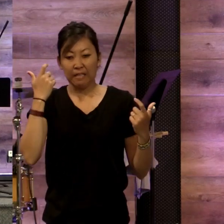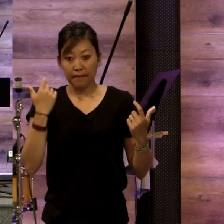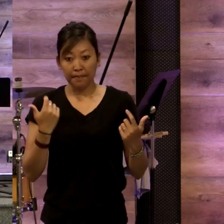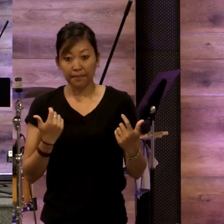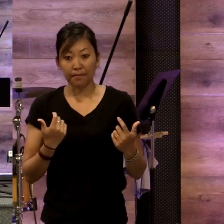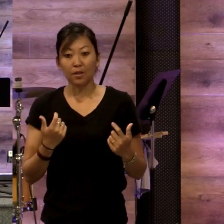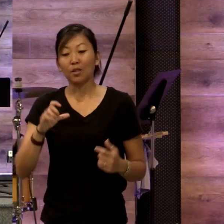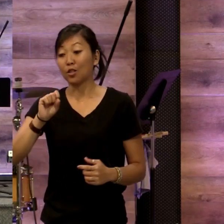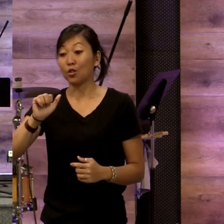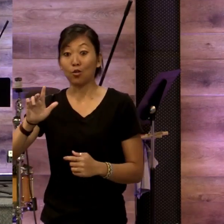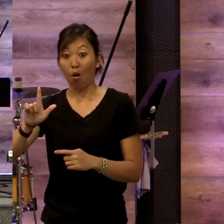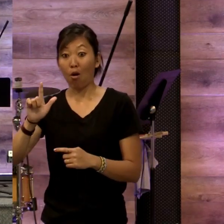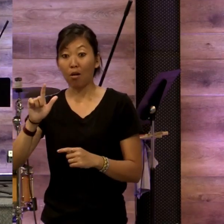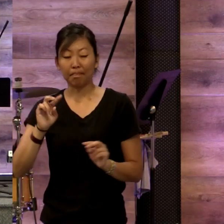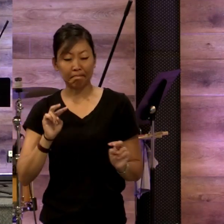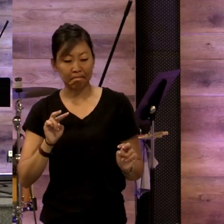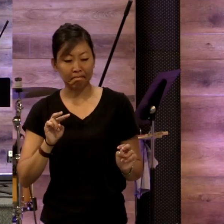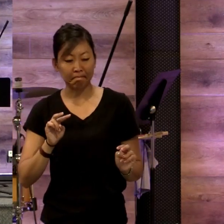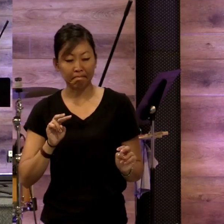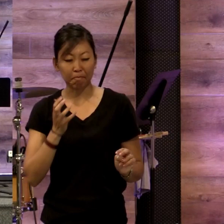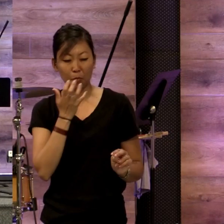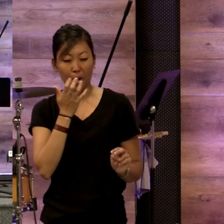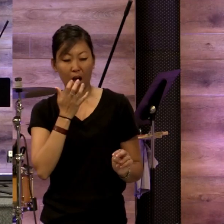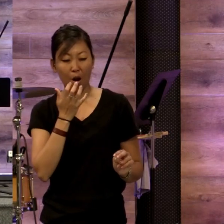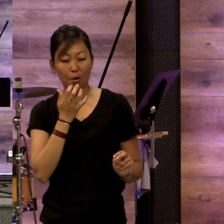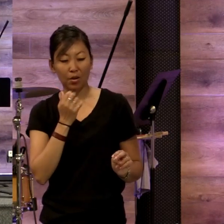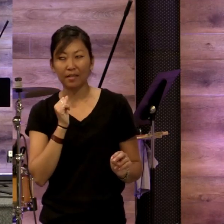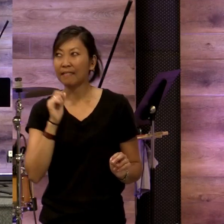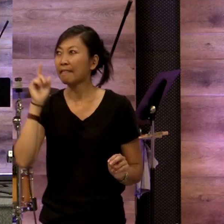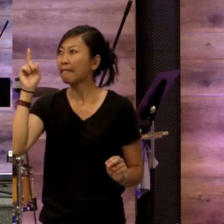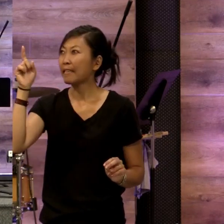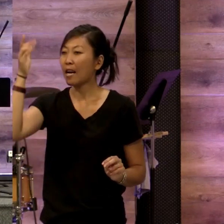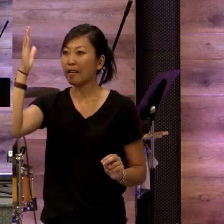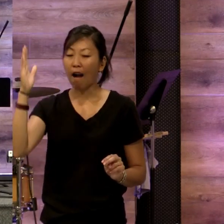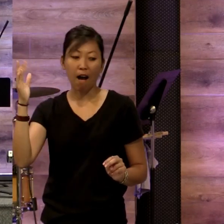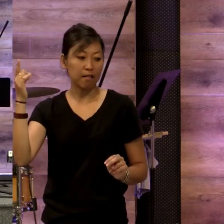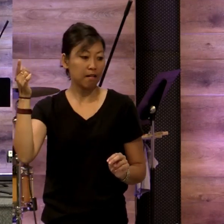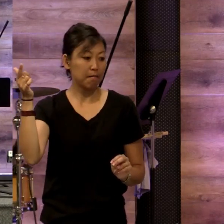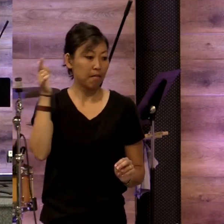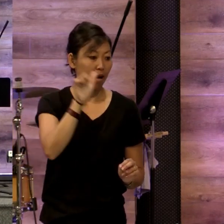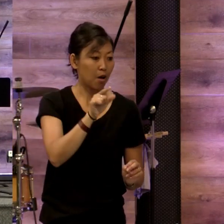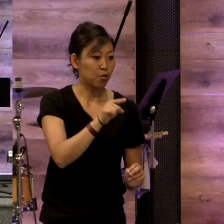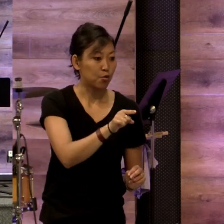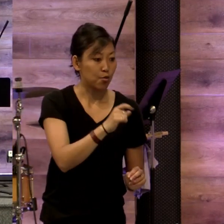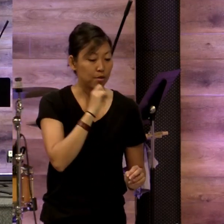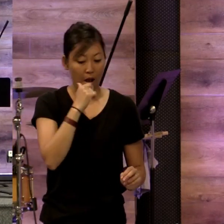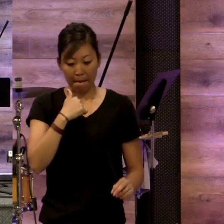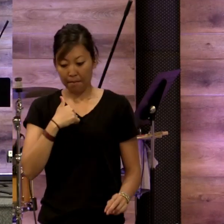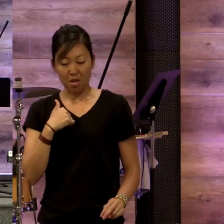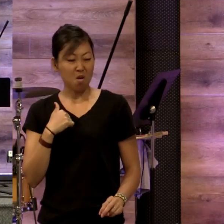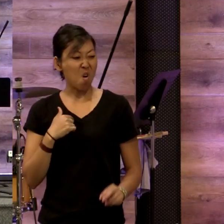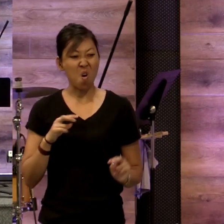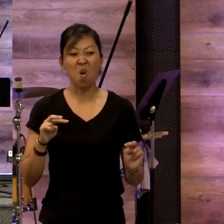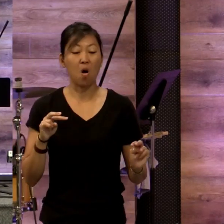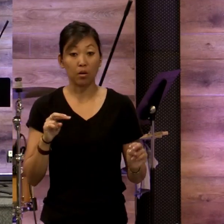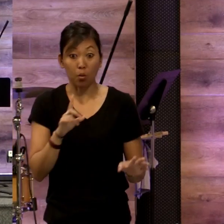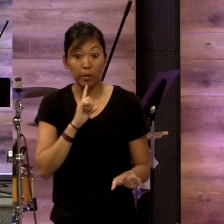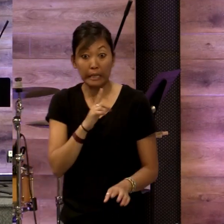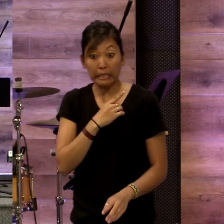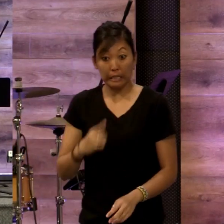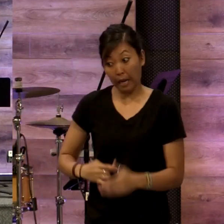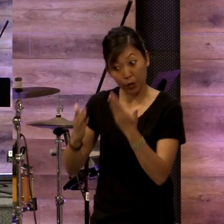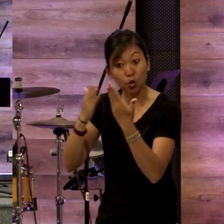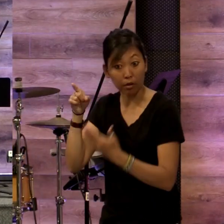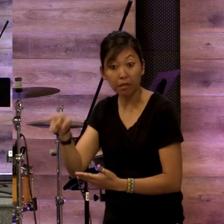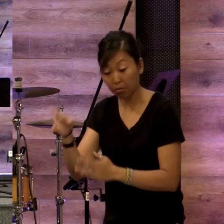He realized probably pretty quick that this is my rival. And so even though David had been nothing but loyal, even though